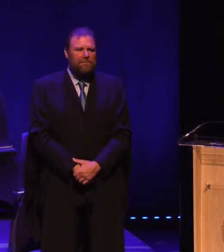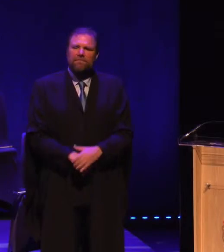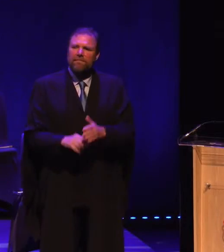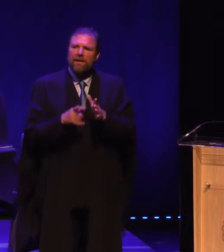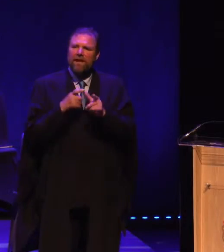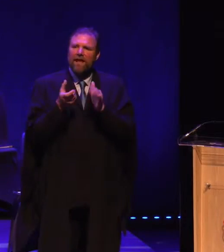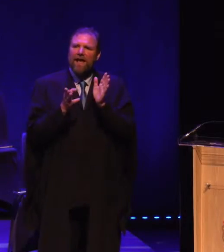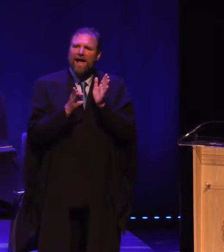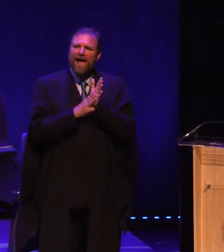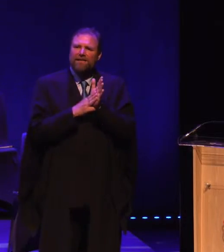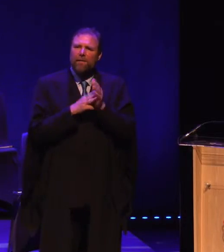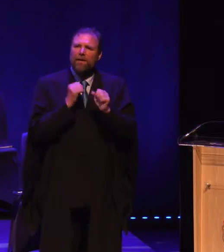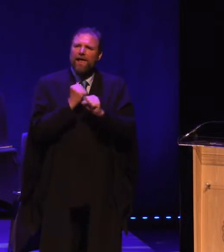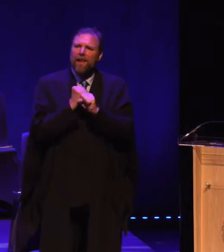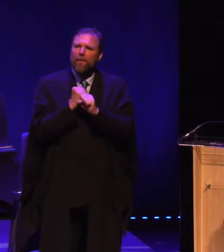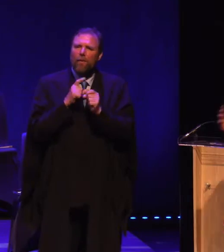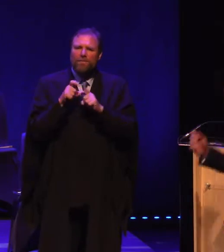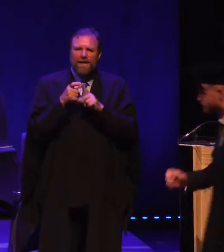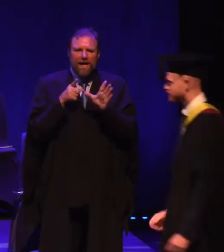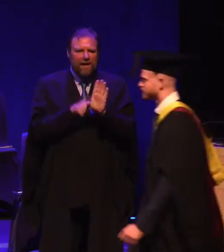Adam Gellhorn Day.